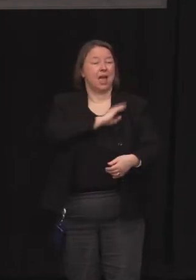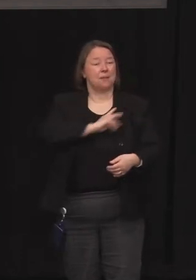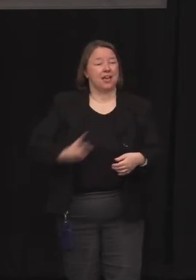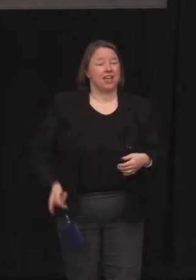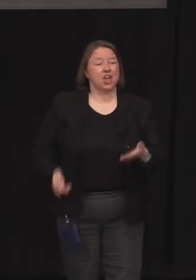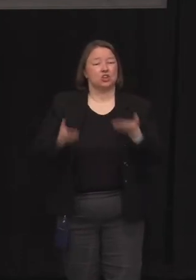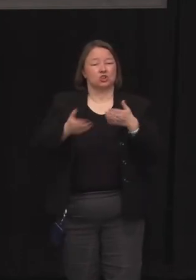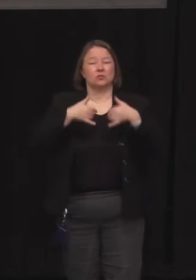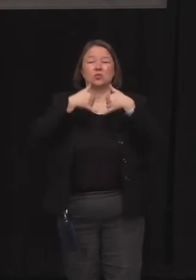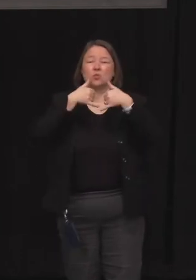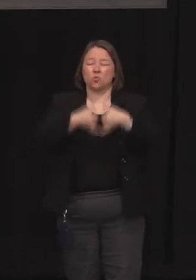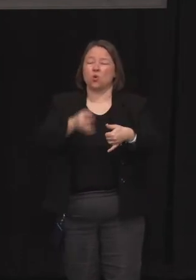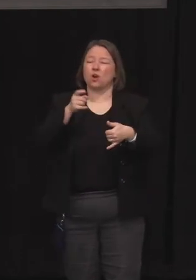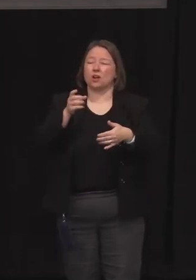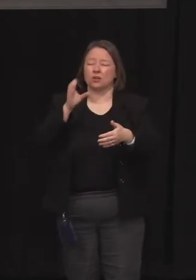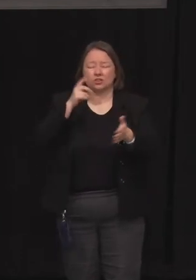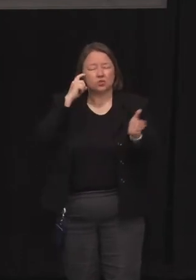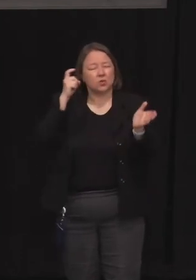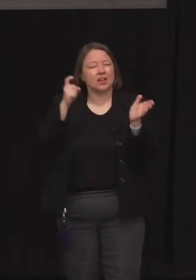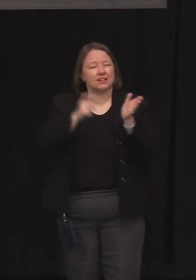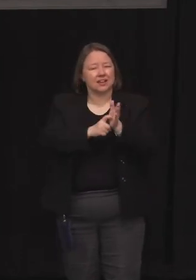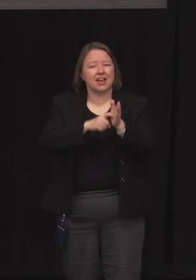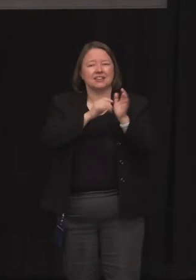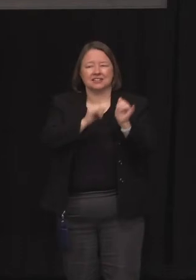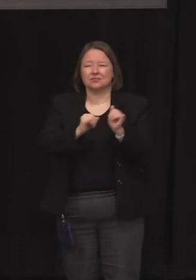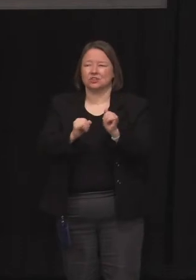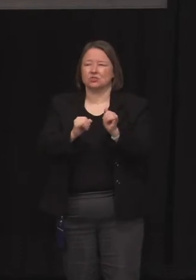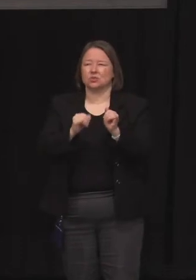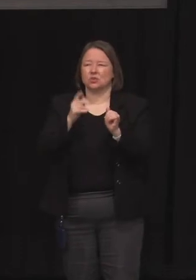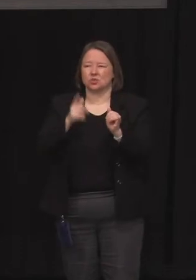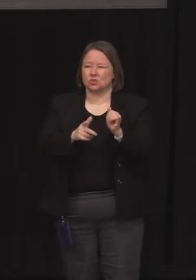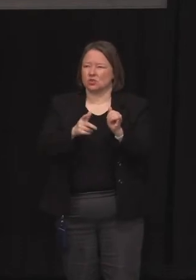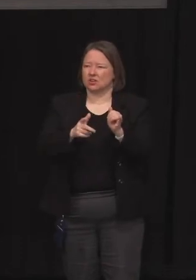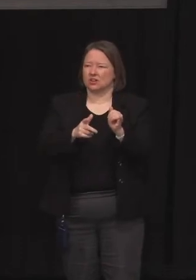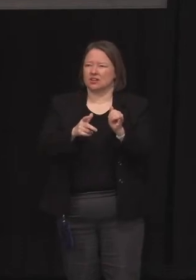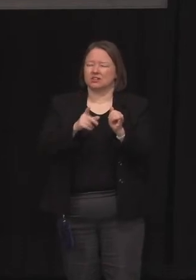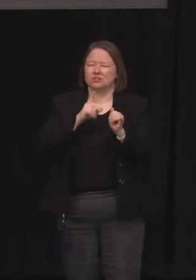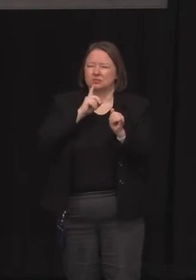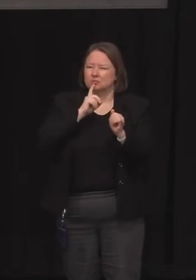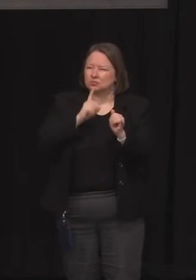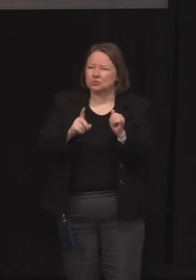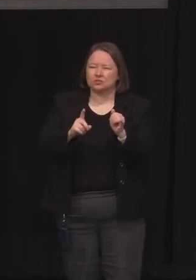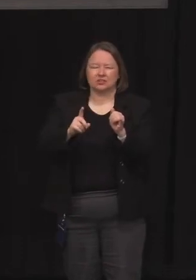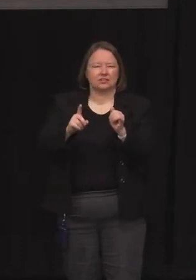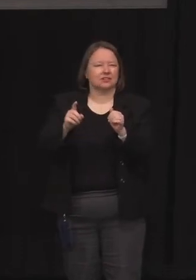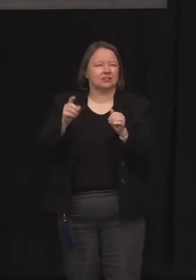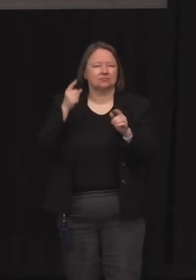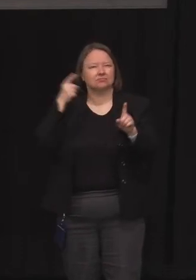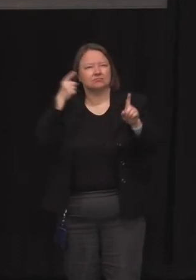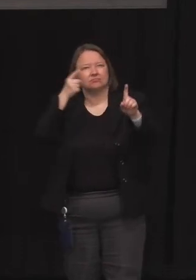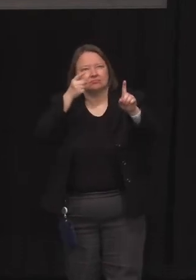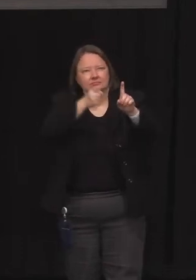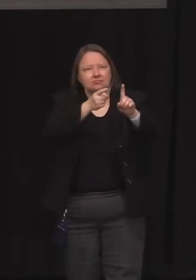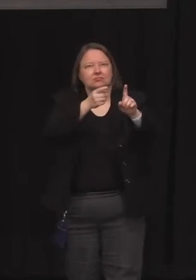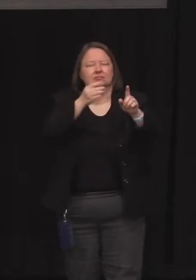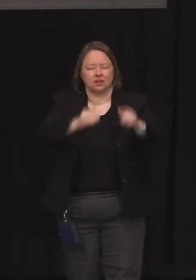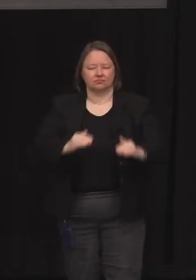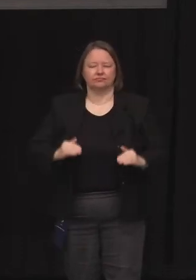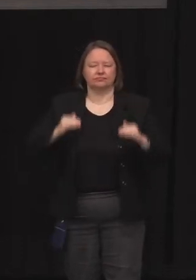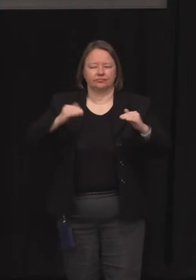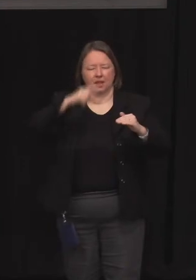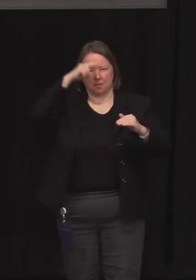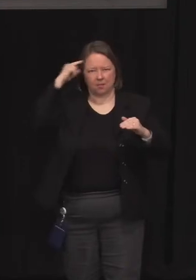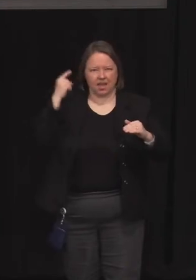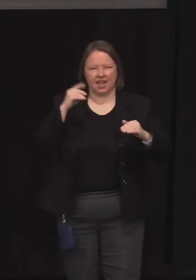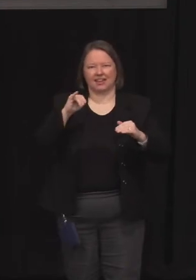Service Award seeks to recognize an individual who has removed barriers toward the advancement of Black, Indigenous,